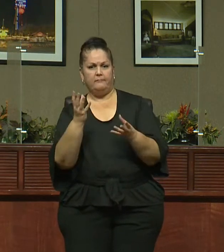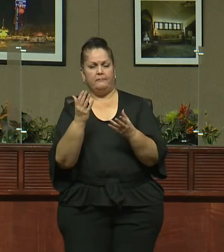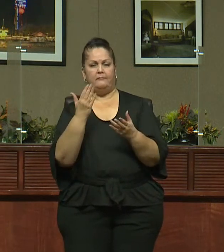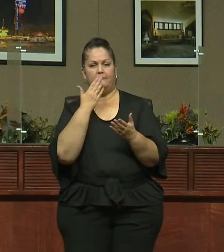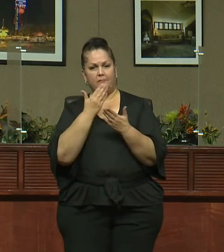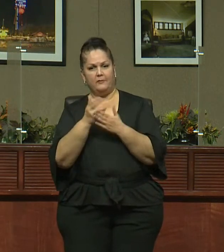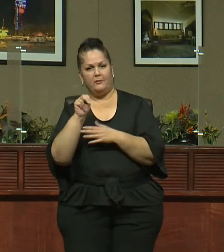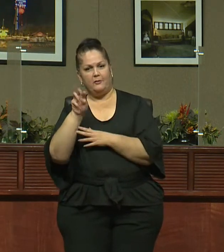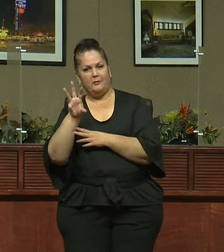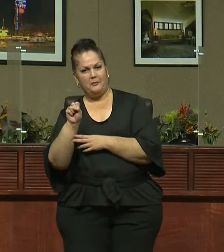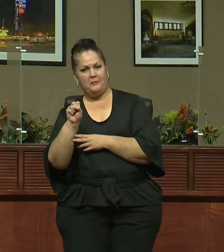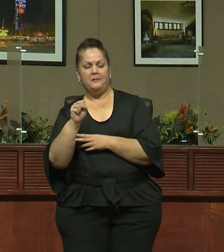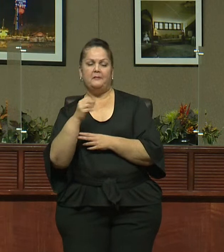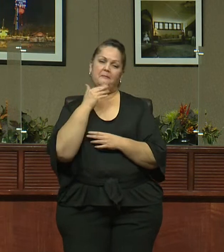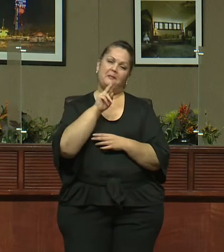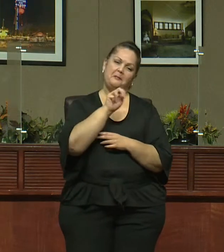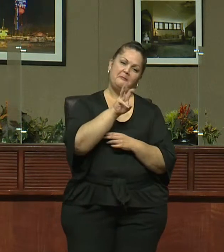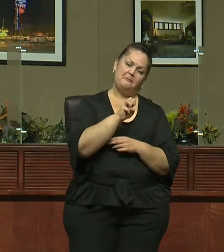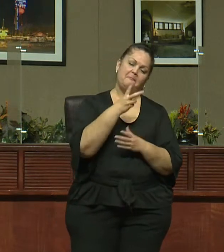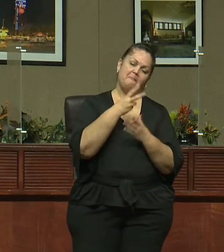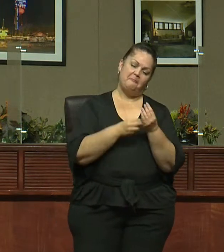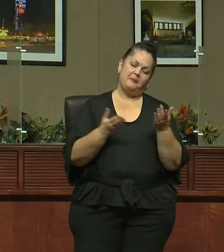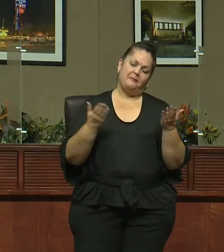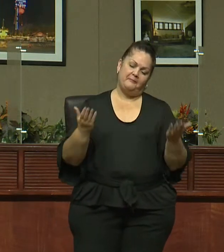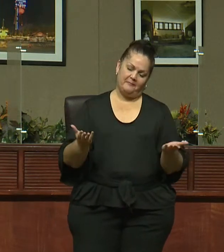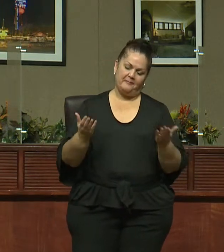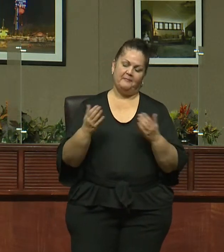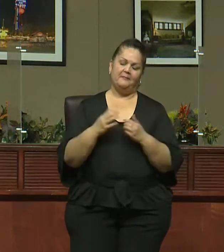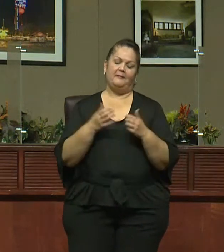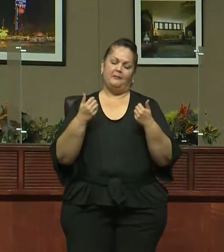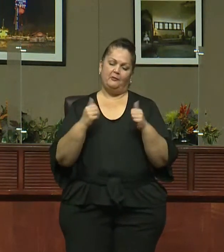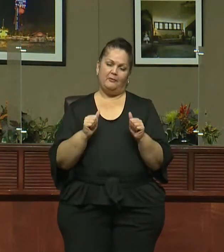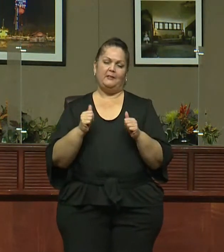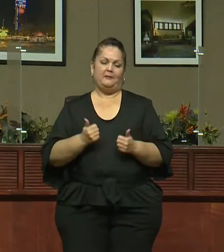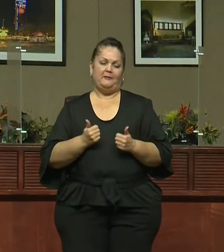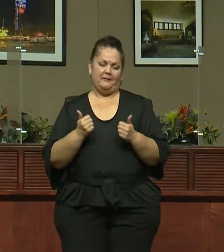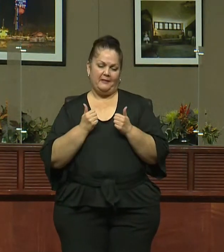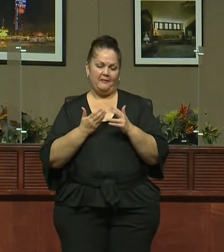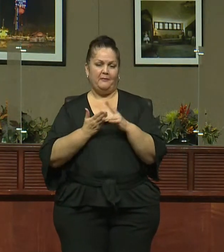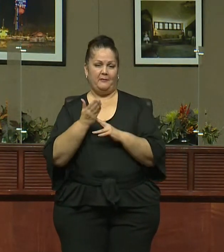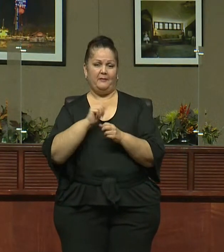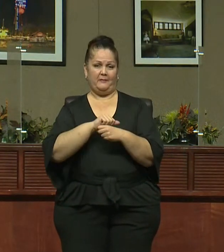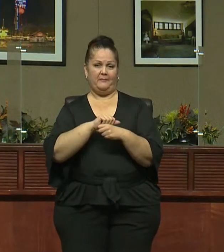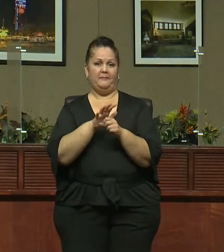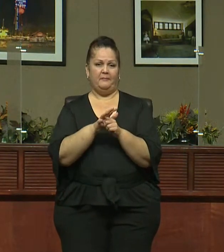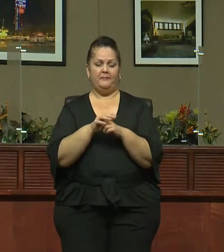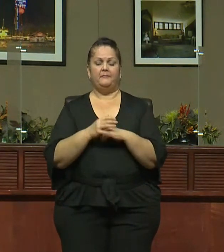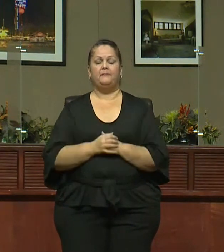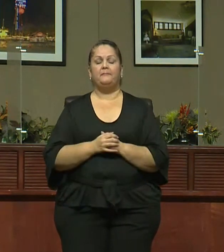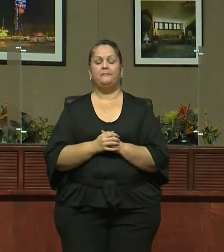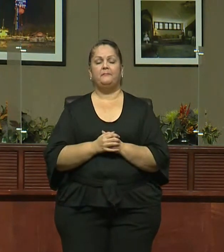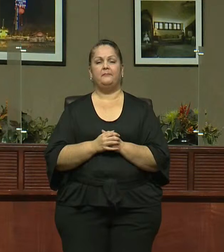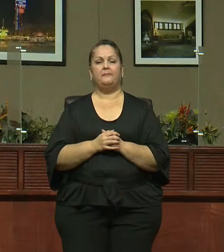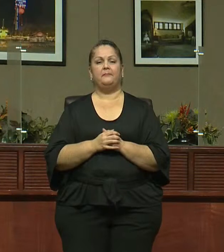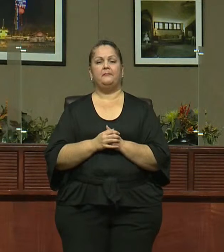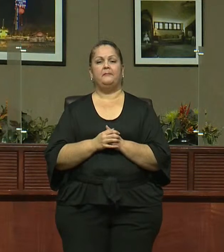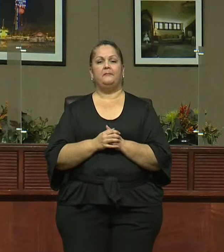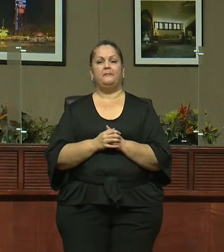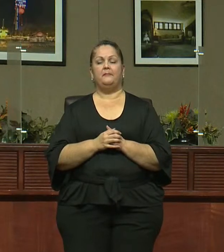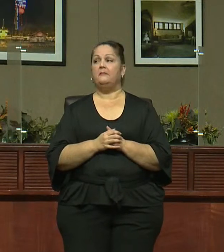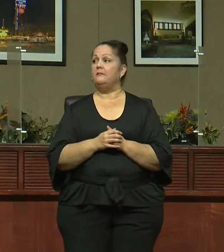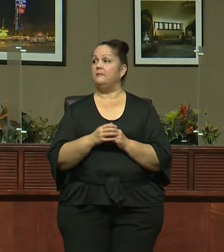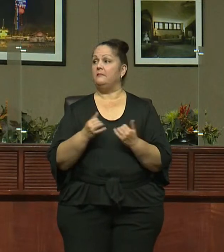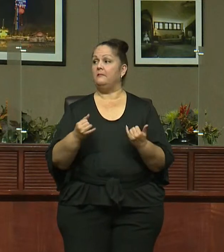news and the bad news as we try to manage the virus here within our community. So I'm going to do that this week. I'm